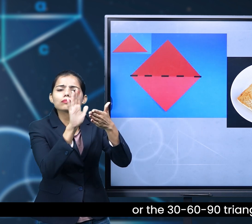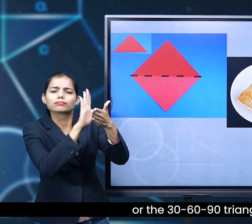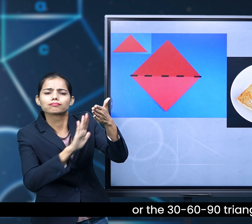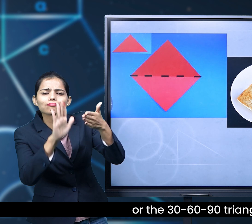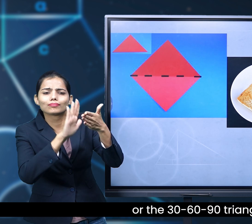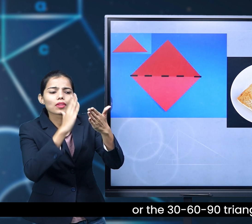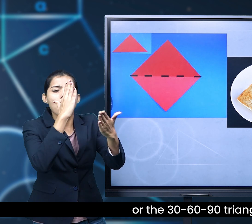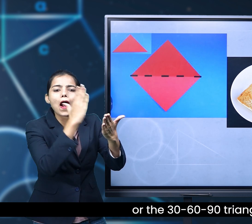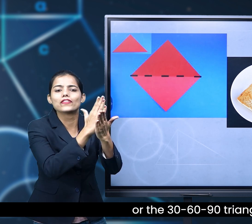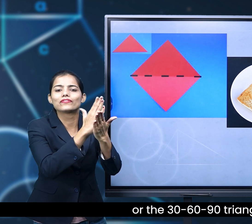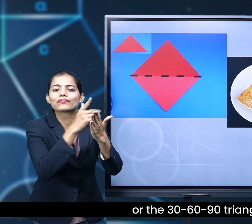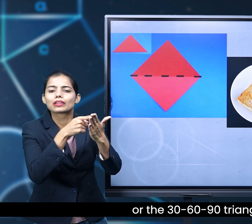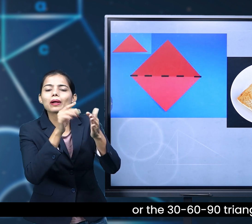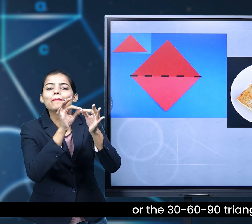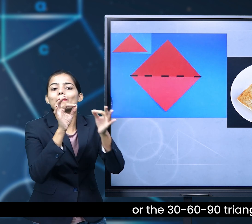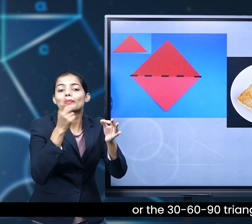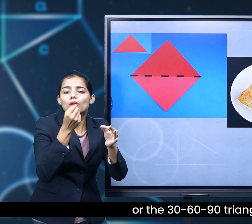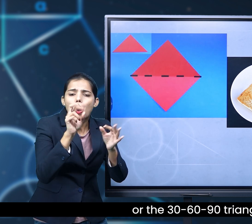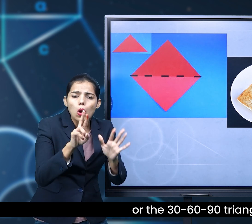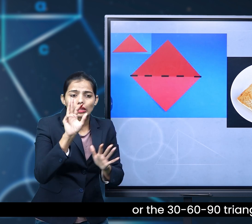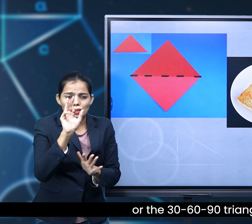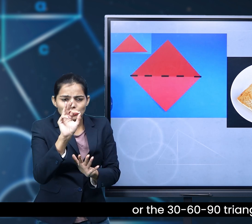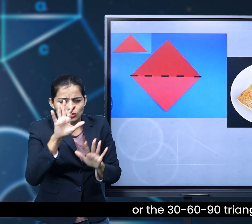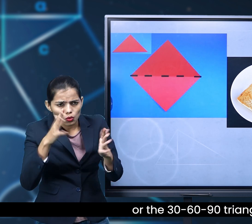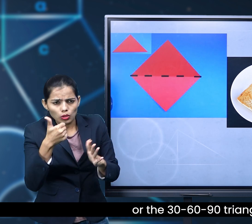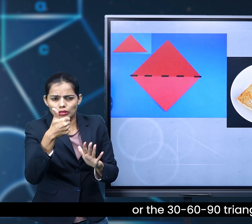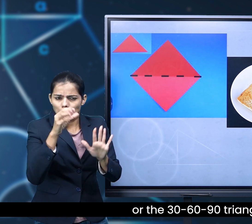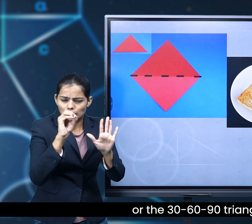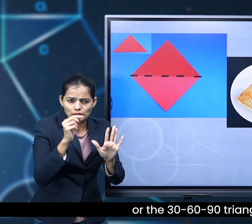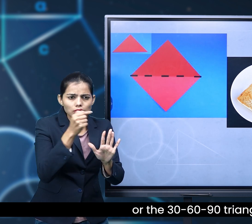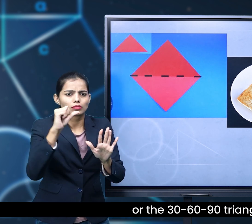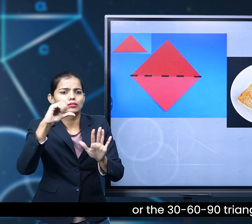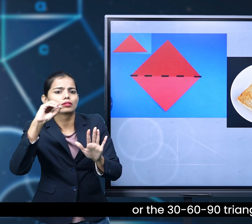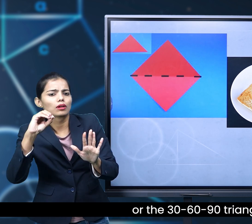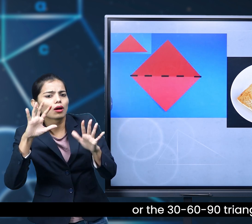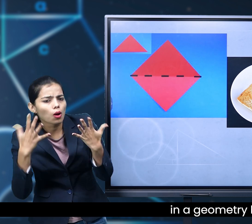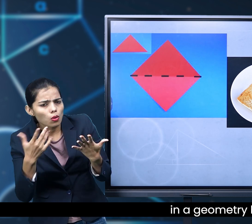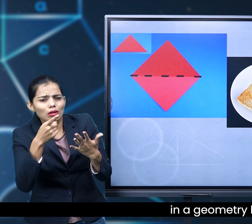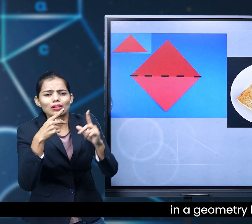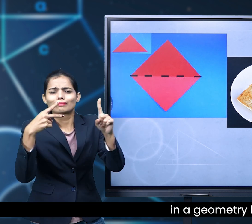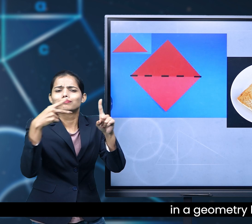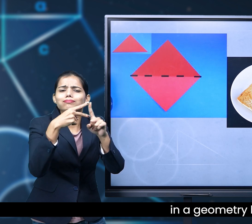30, 60, 90 degrees triangular scale in a geometry